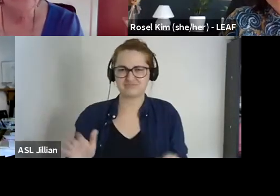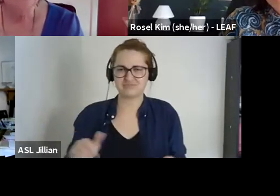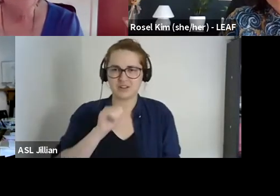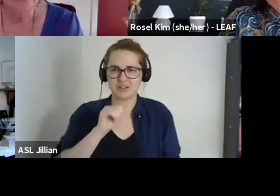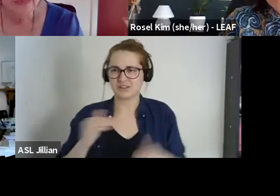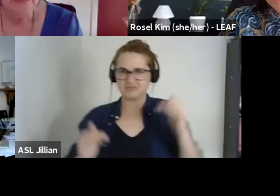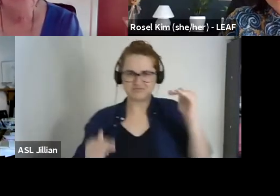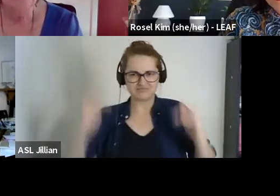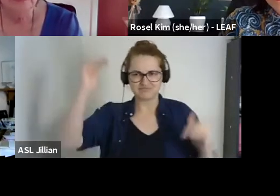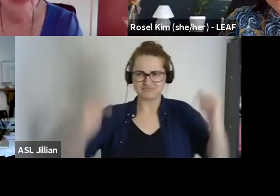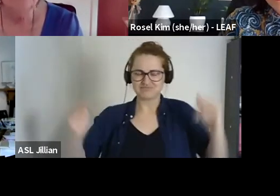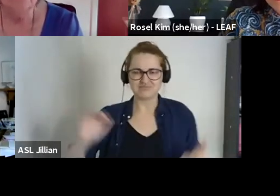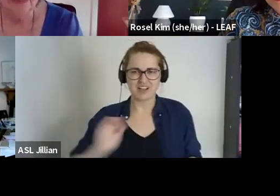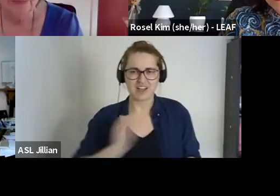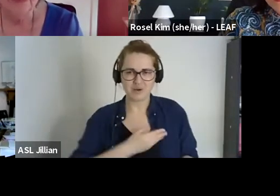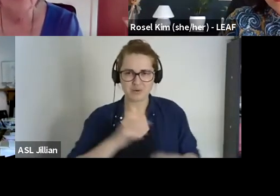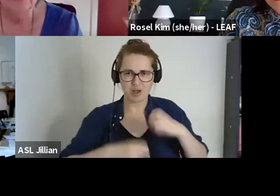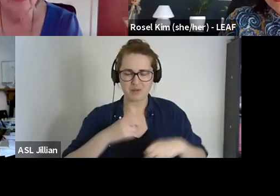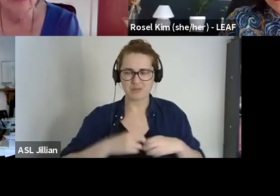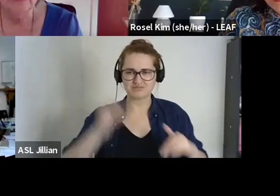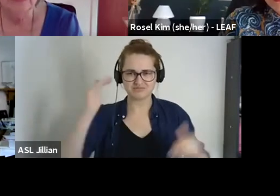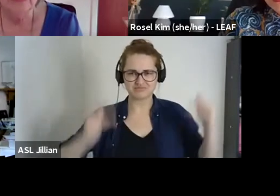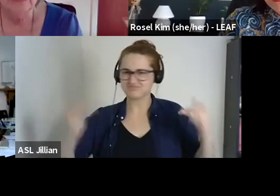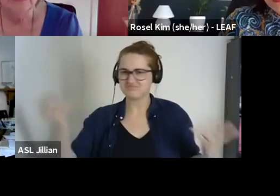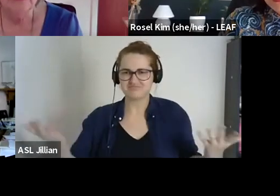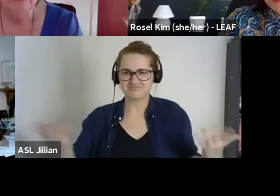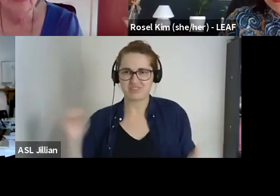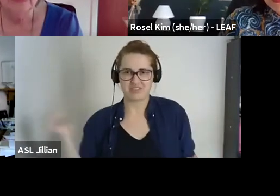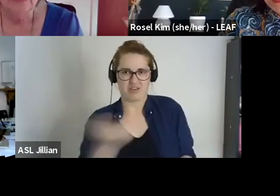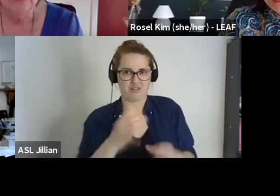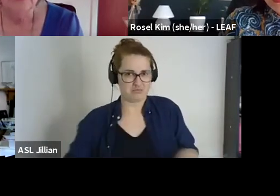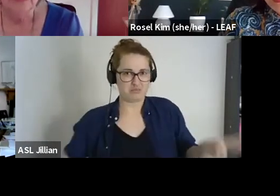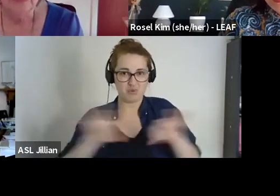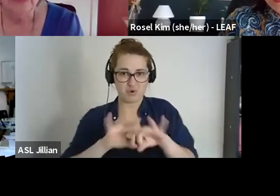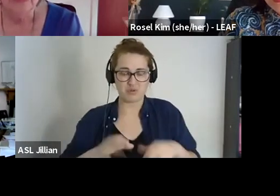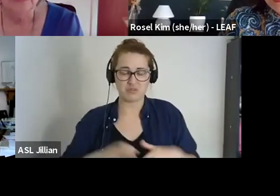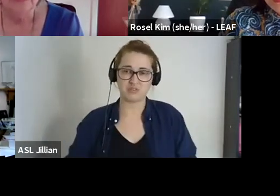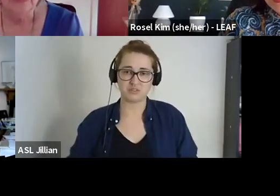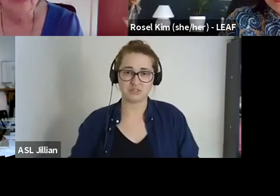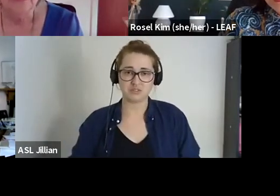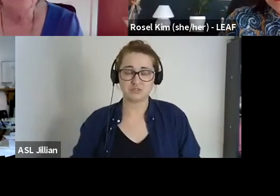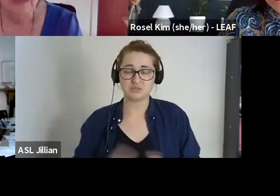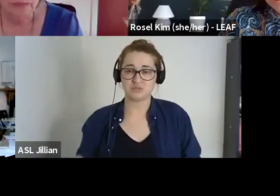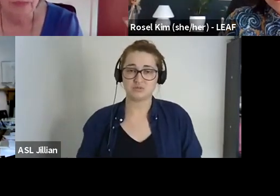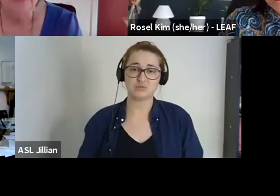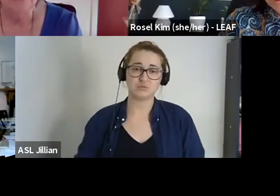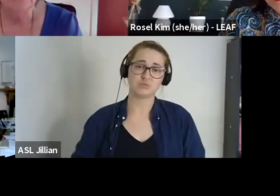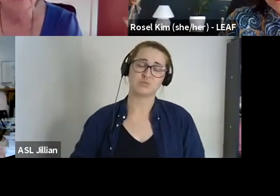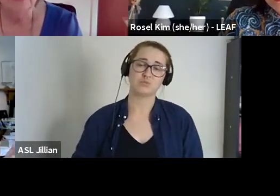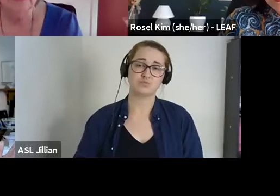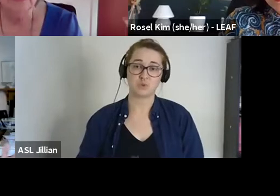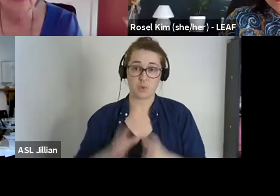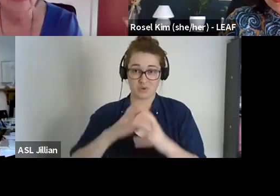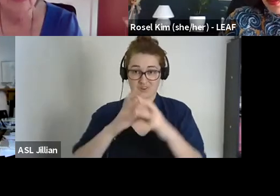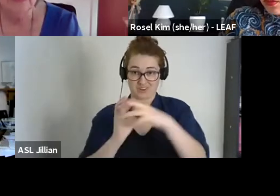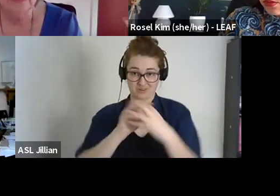all significant, and they all interplay in terms of how somebody does or doesn't have a good experience. You know, intersectionality